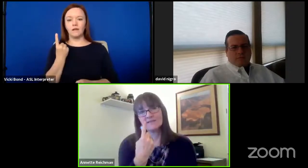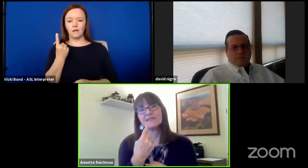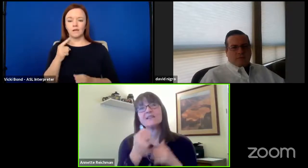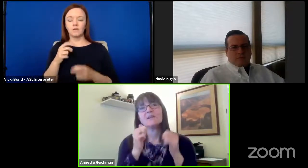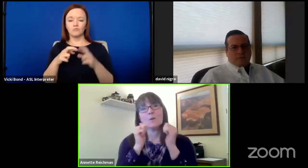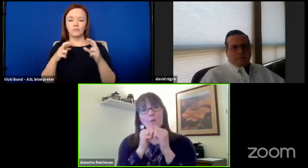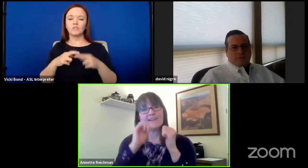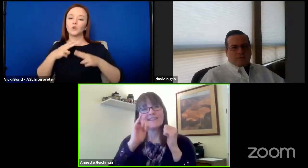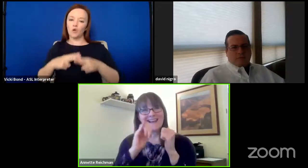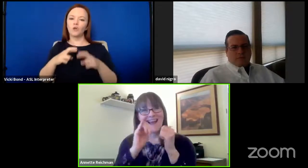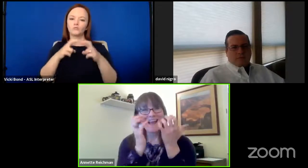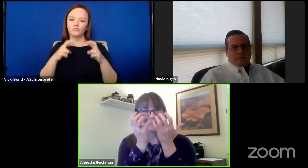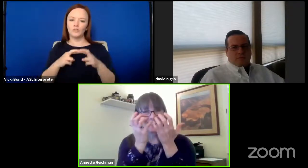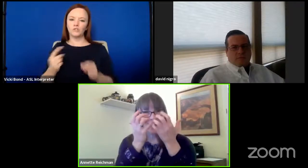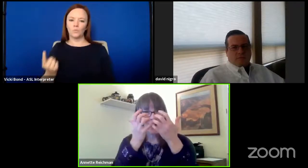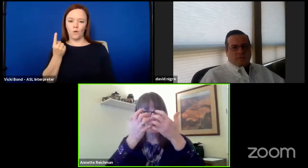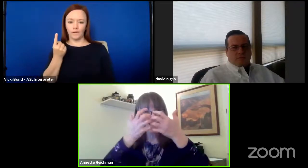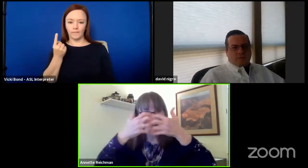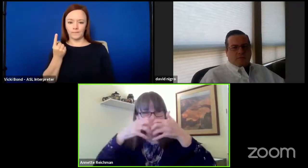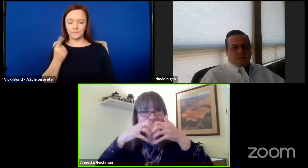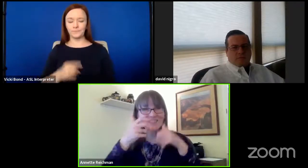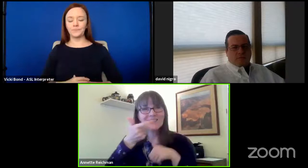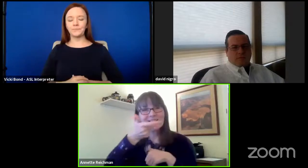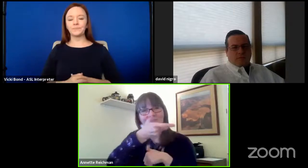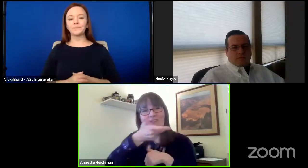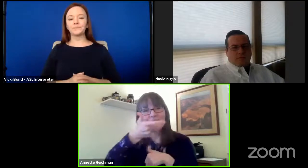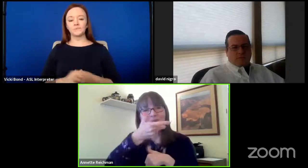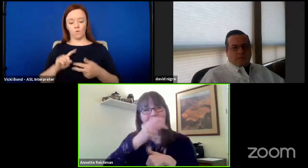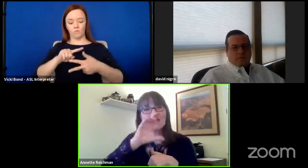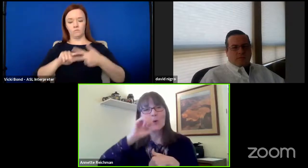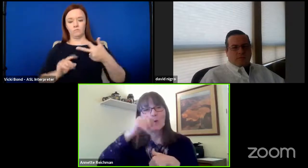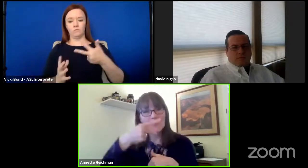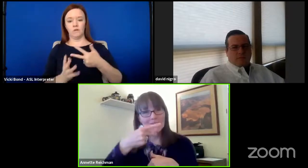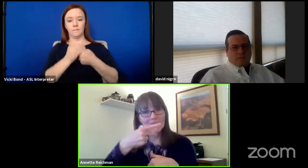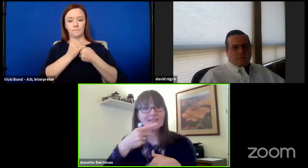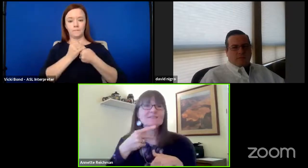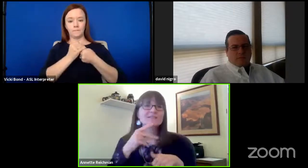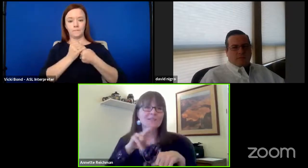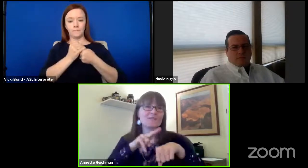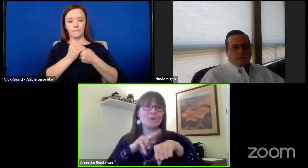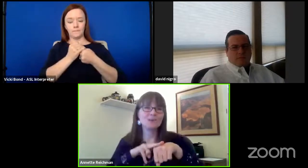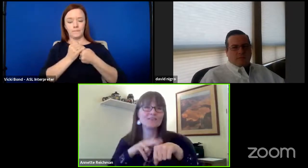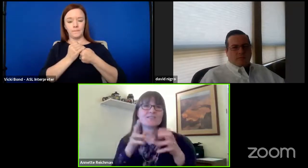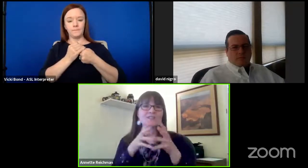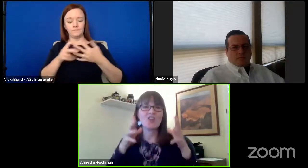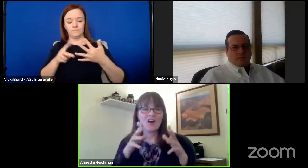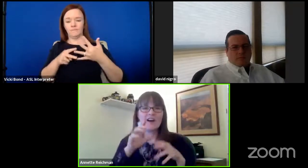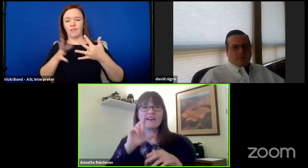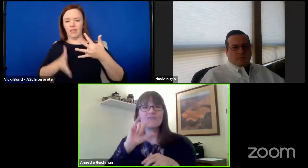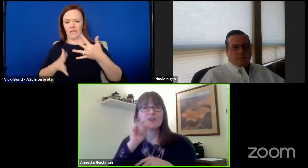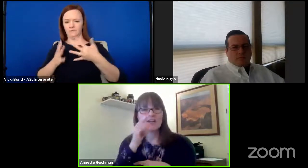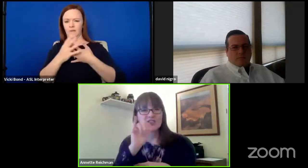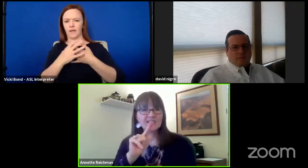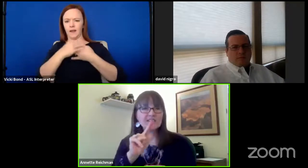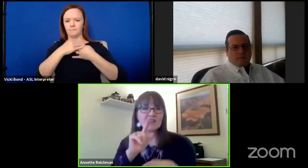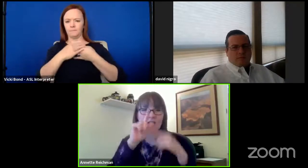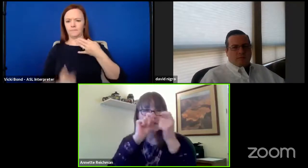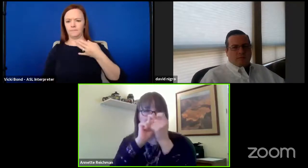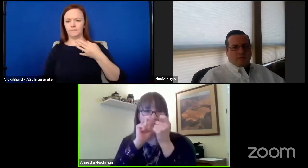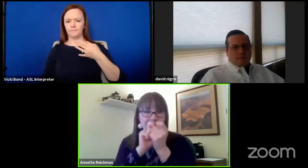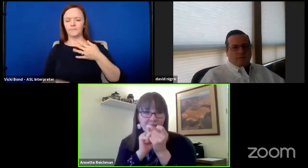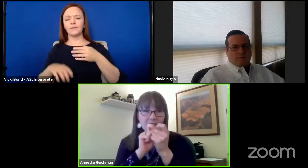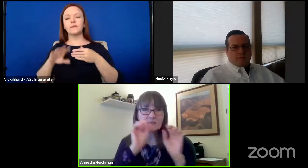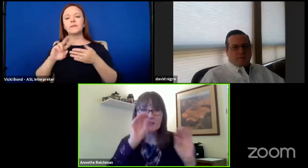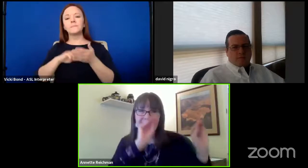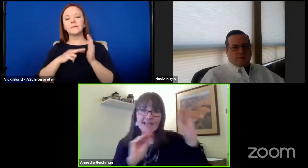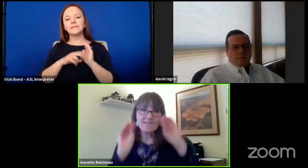1. With that combination of the three cooperatives, of course, there's a lot of